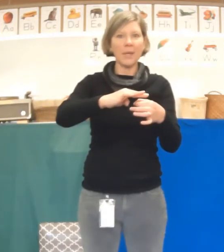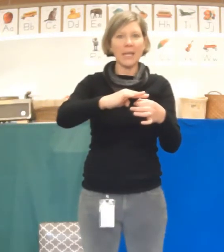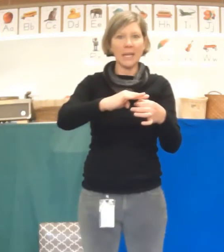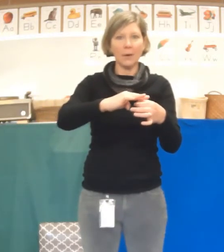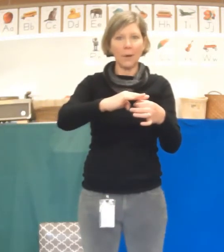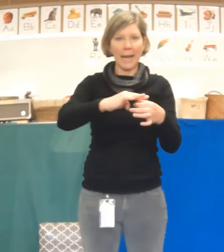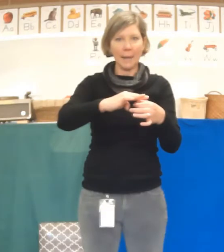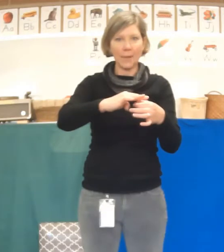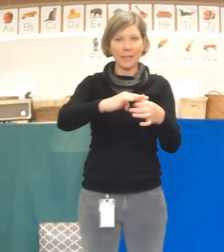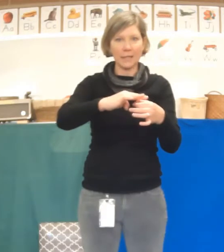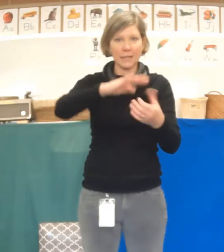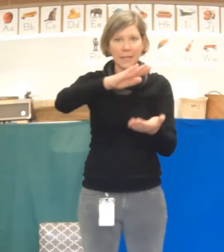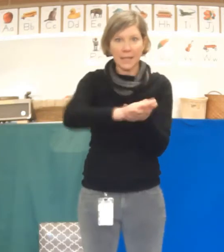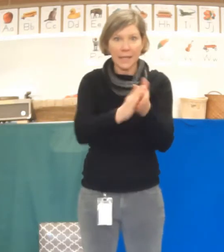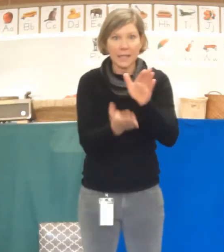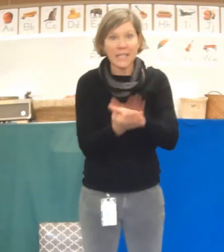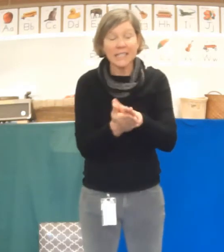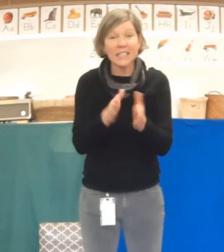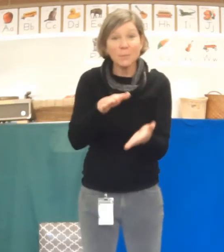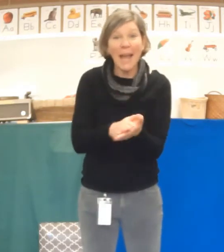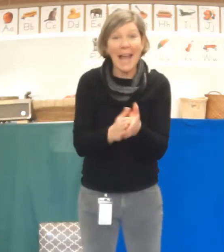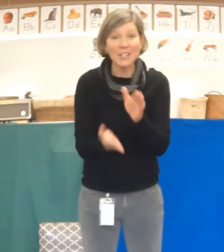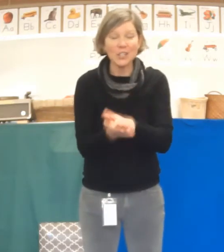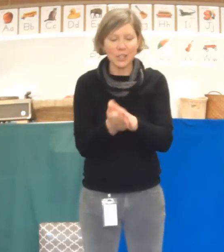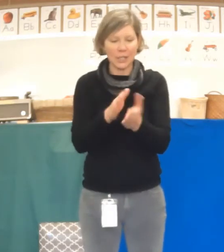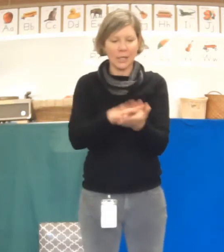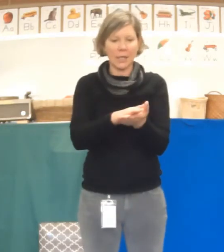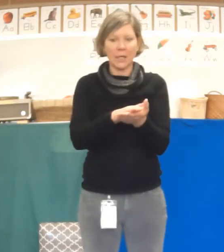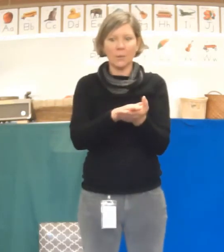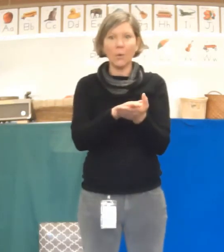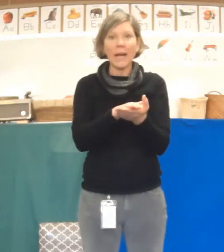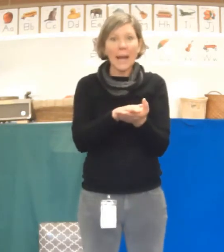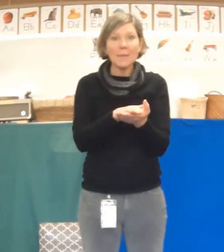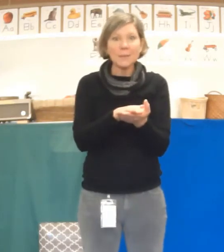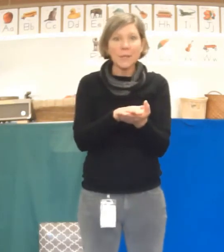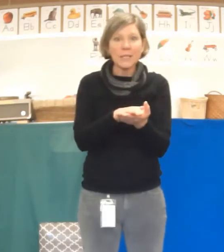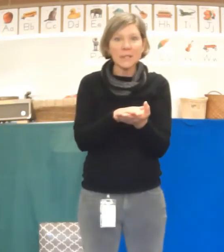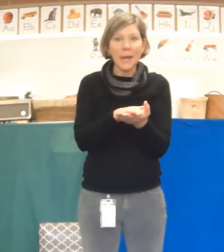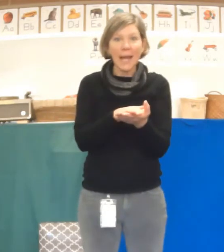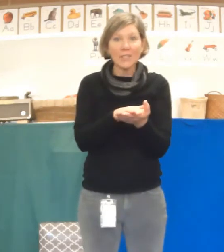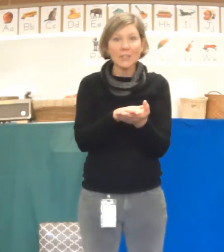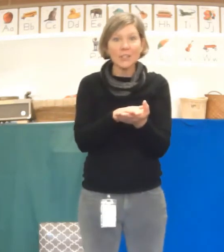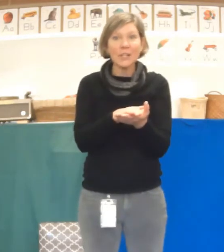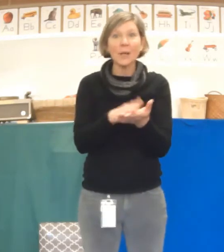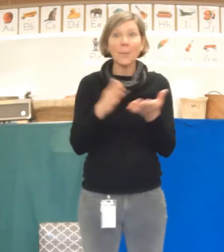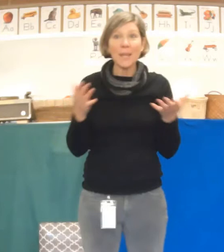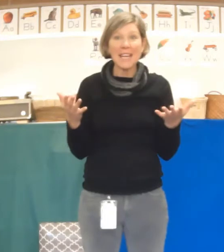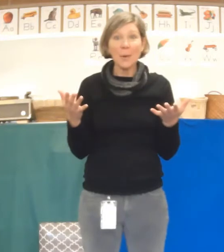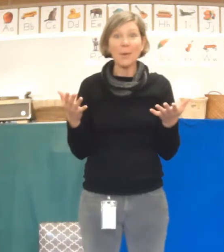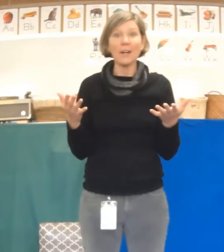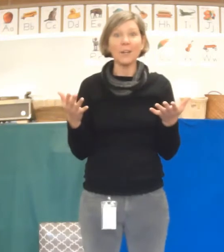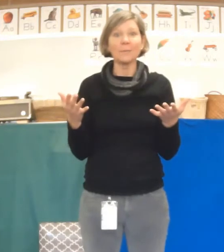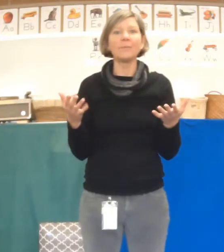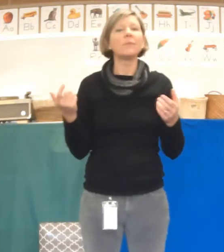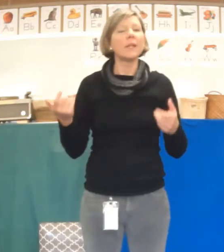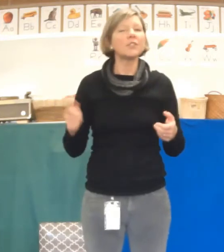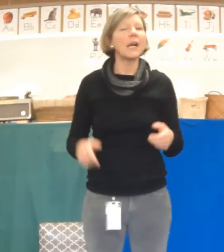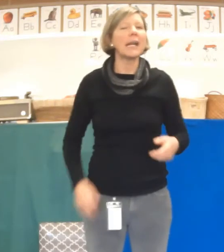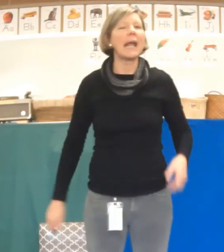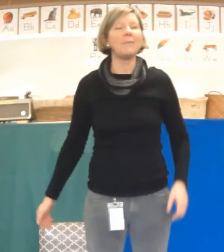peanut, what happens? It gets smashed. What happens when it's smashed? Peanut butter. Let's try it again.